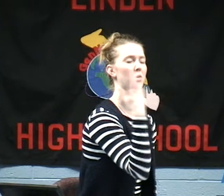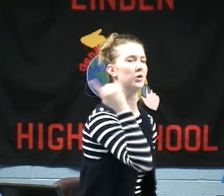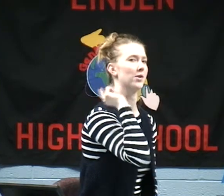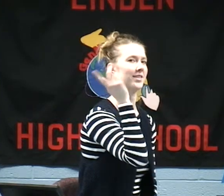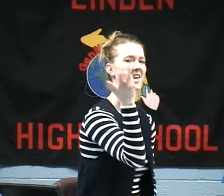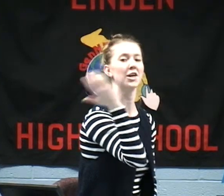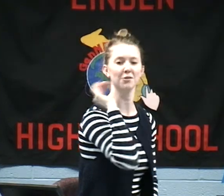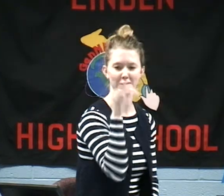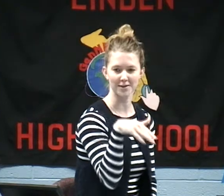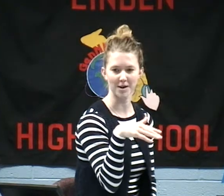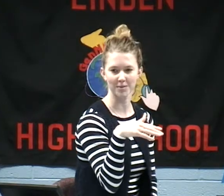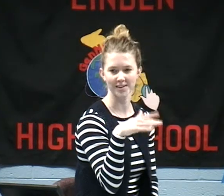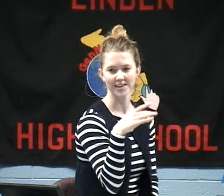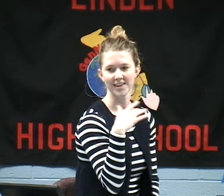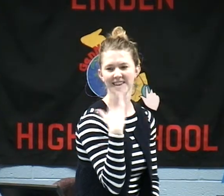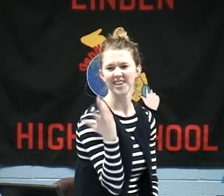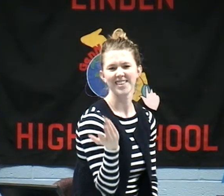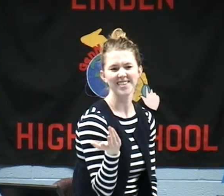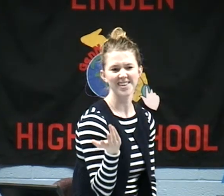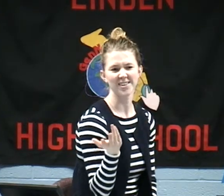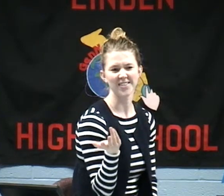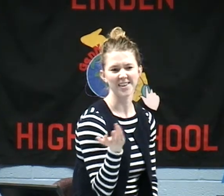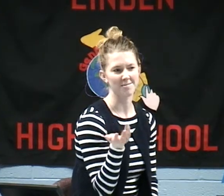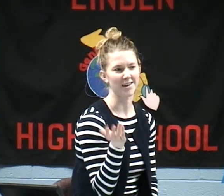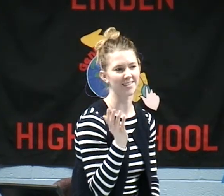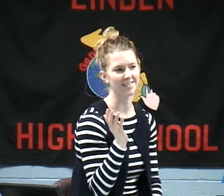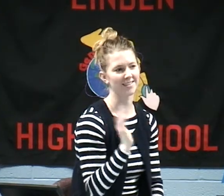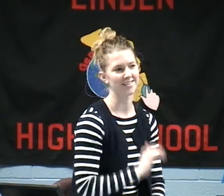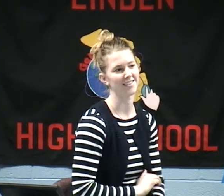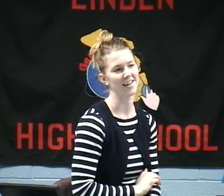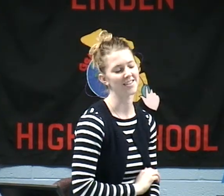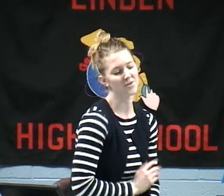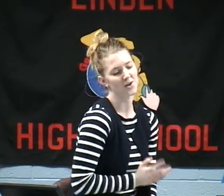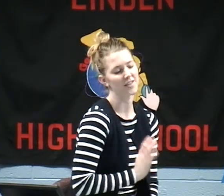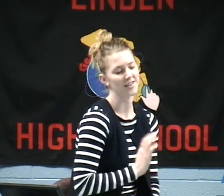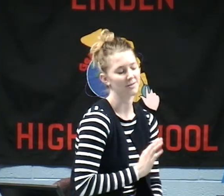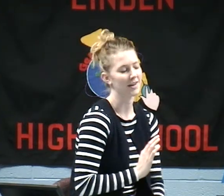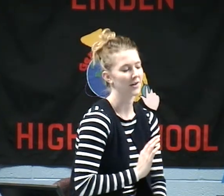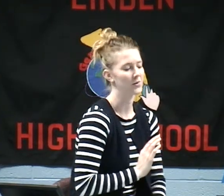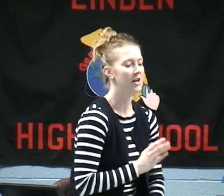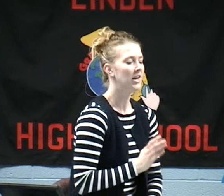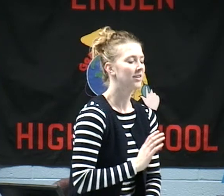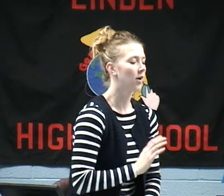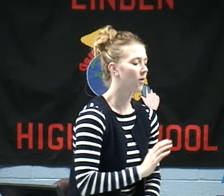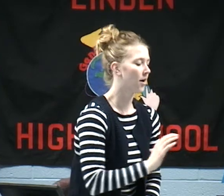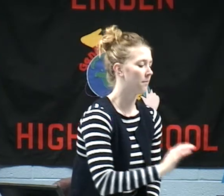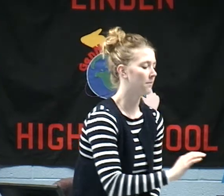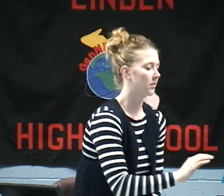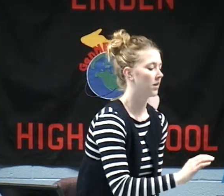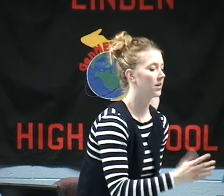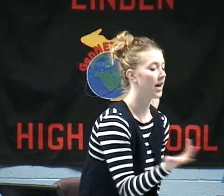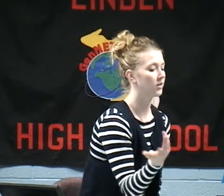you guys can hear footsteps. Like things that you don't think about. So I thought that was kind of cool. So